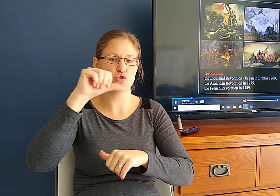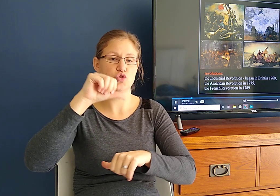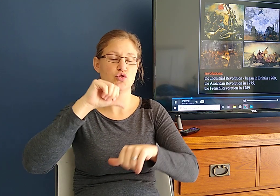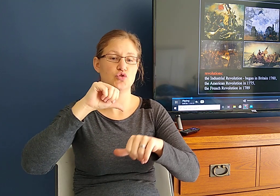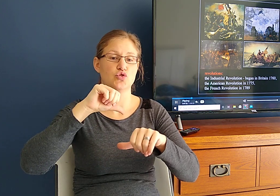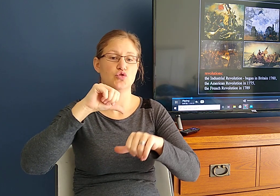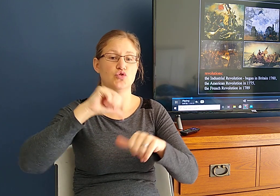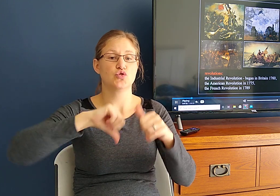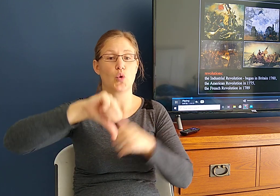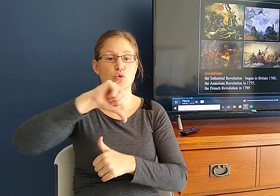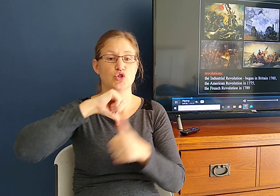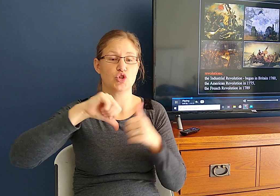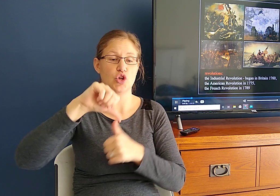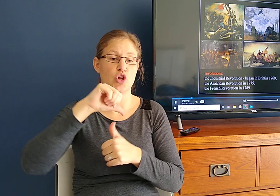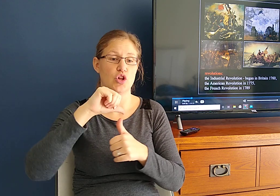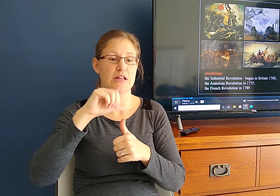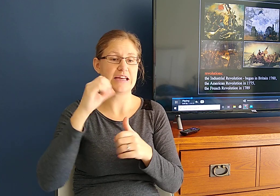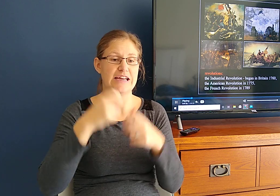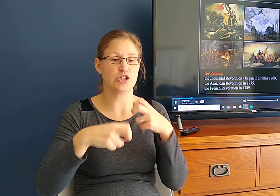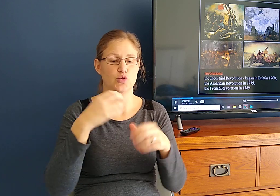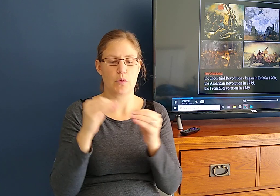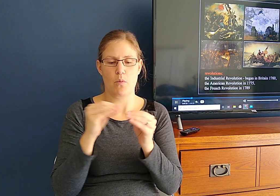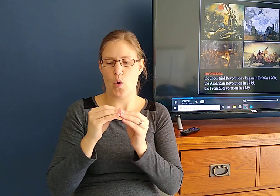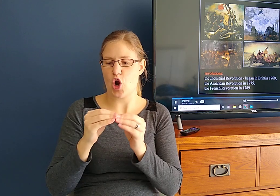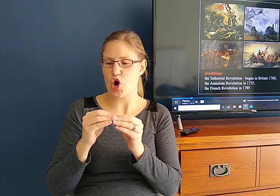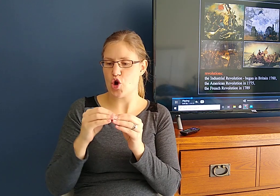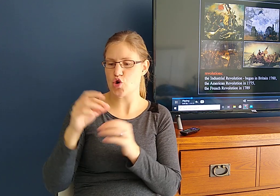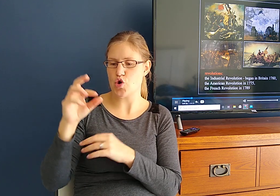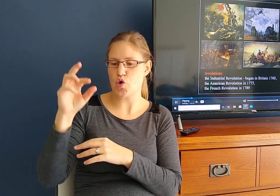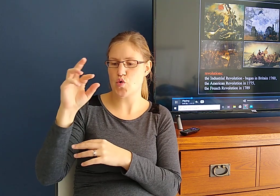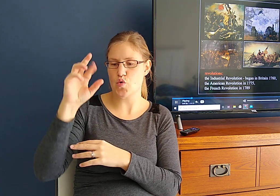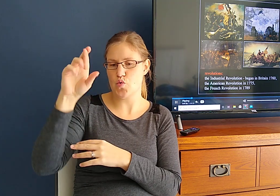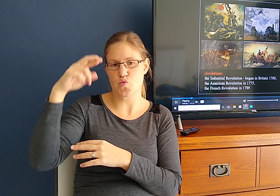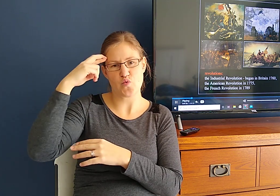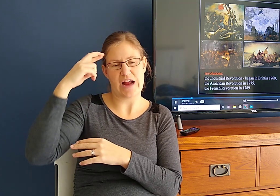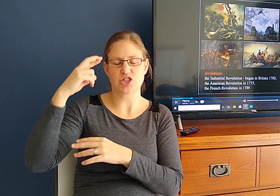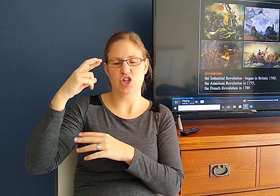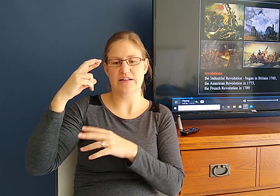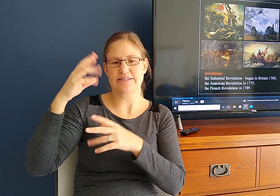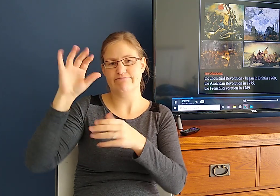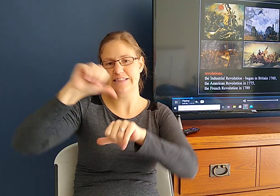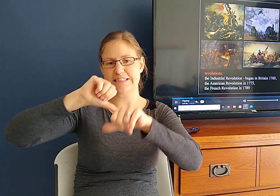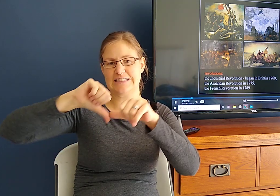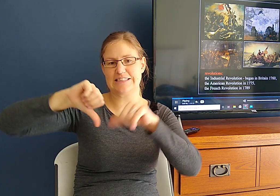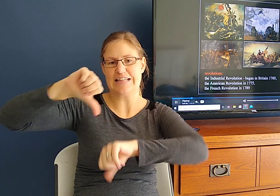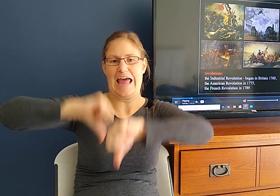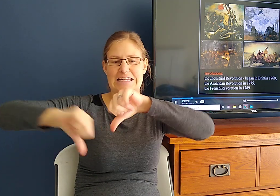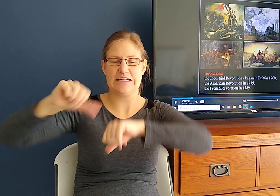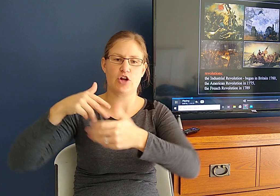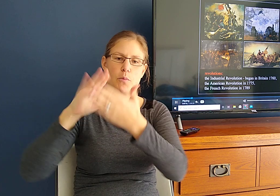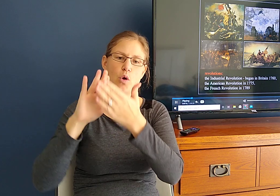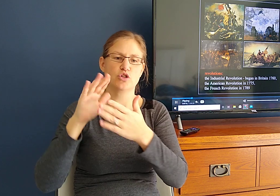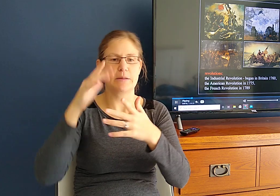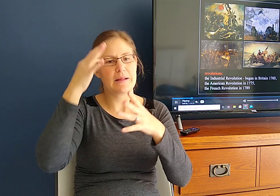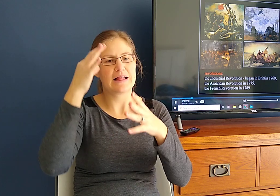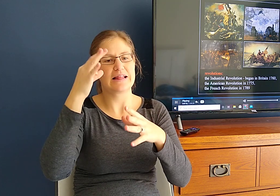rational and scientific approach. Belief in the importance of liberty, self-determination, and